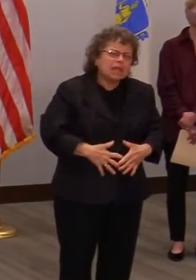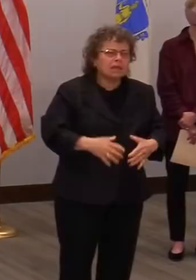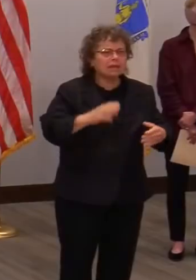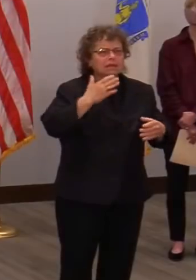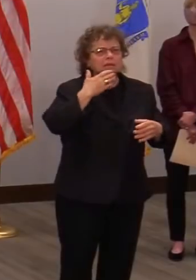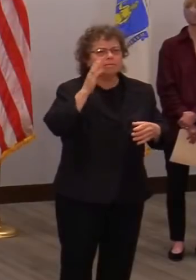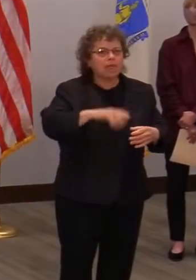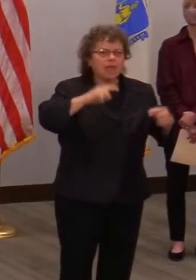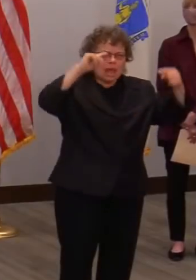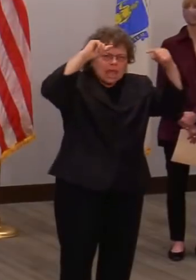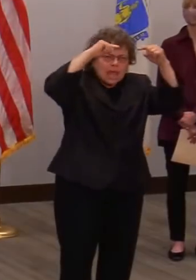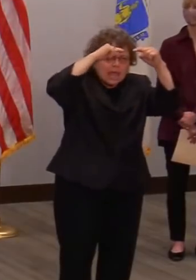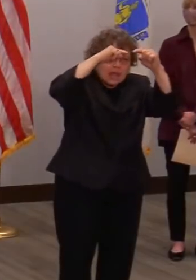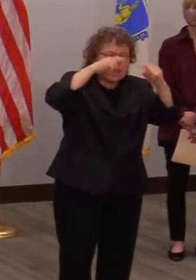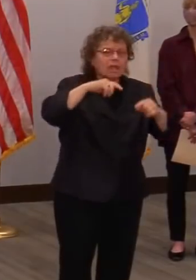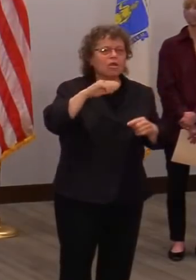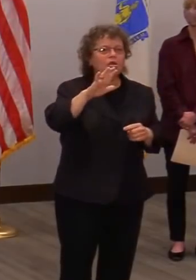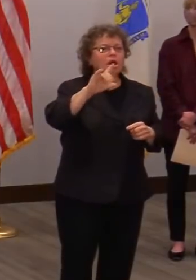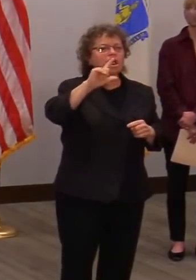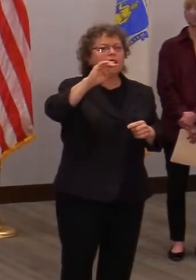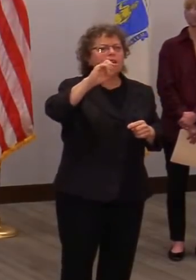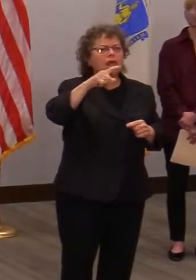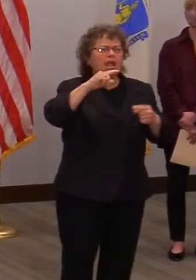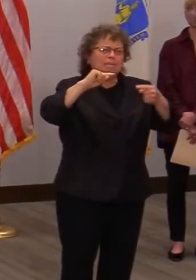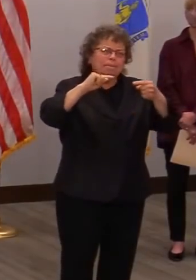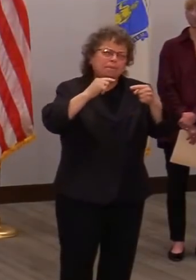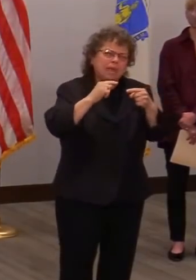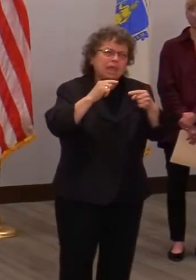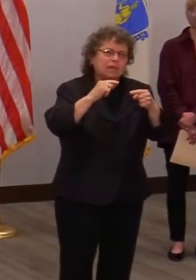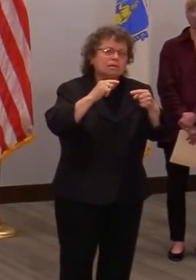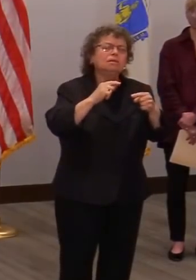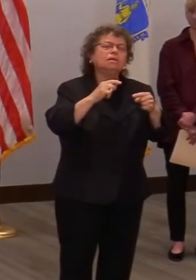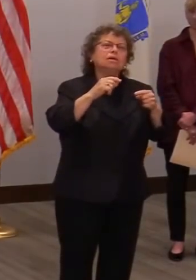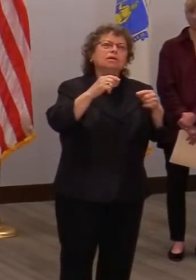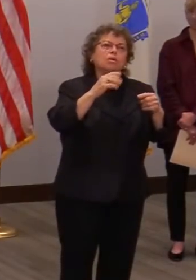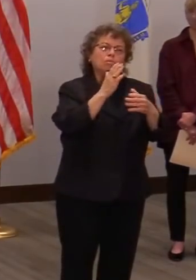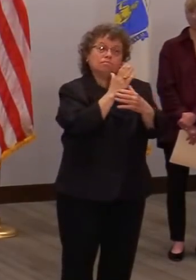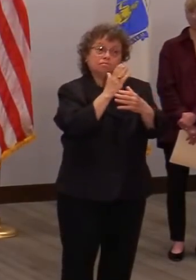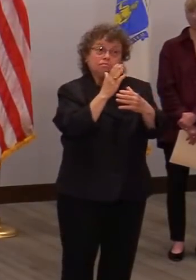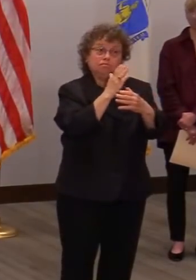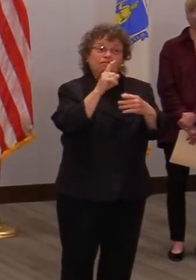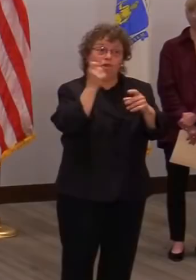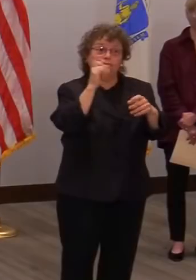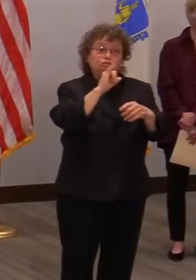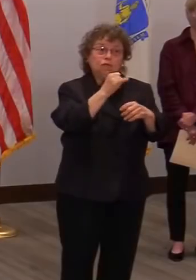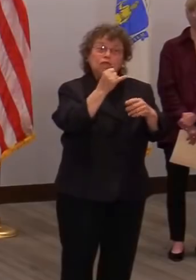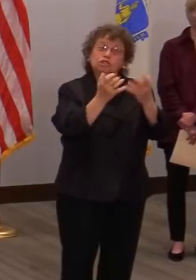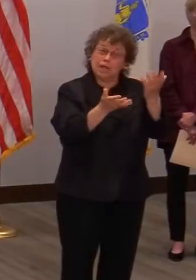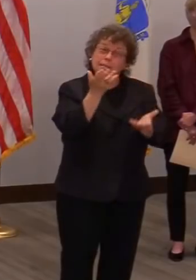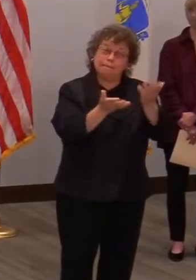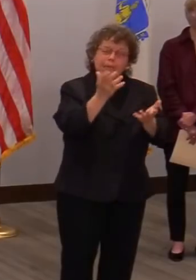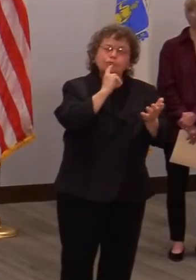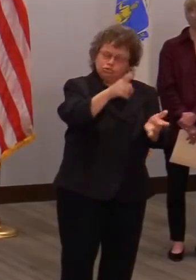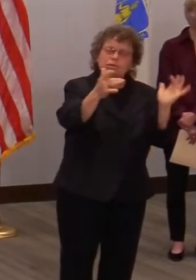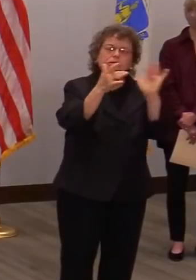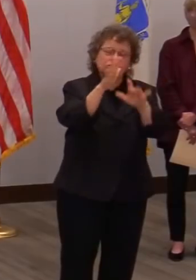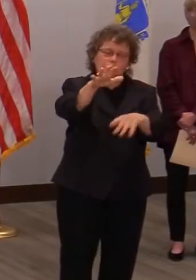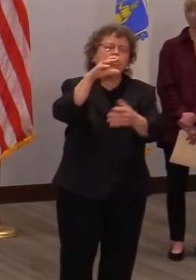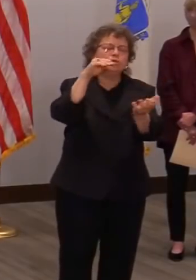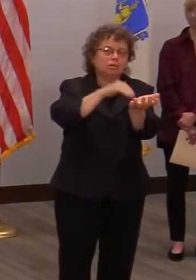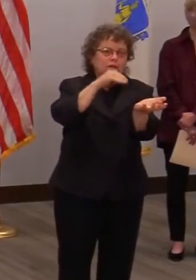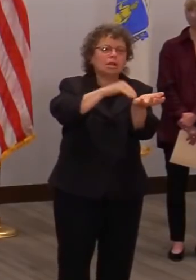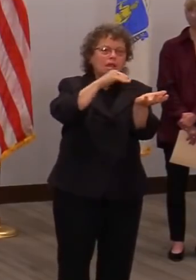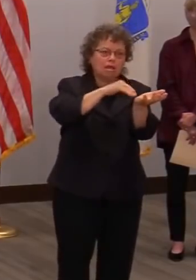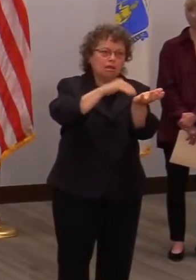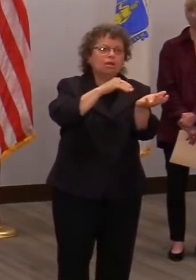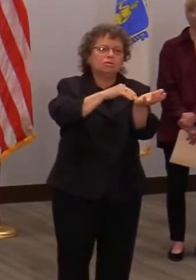headaches, severe leg pains, you should definitely reach out to your clinician. Now, with respect to this